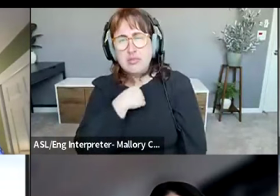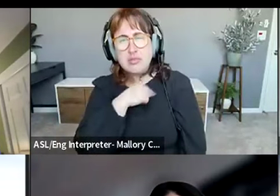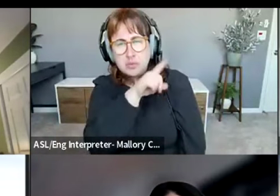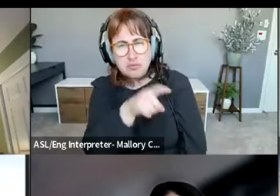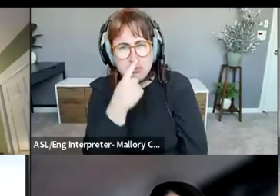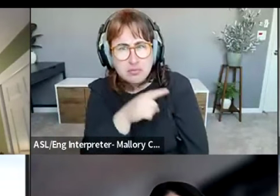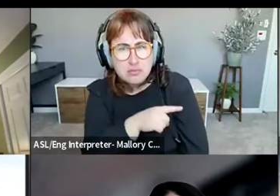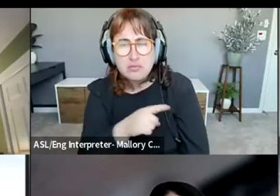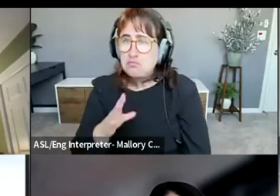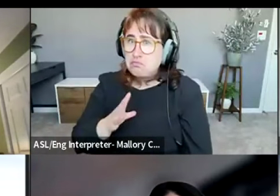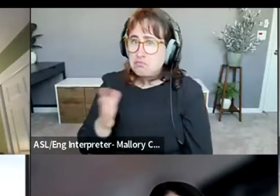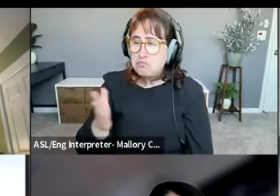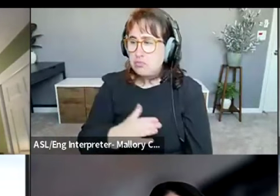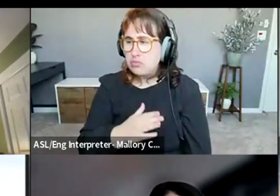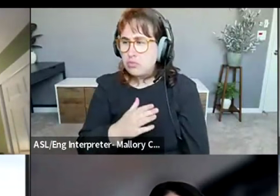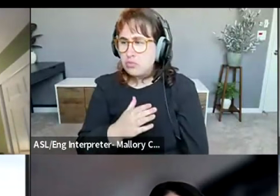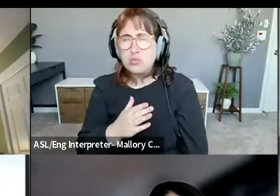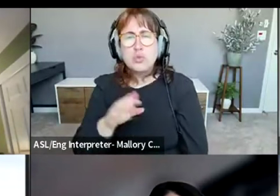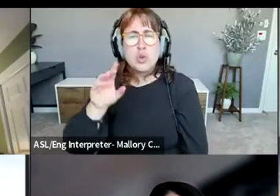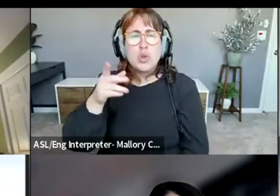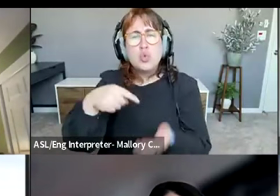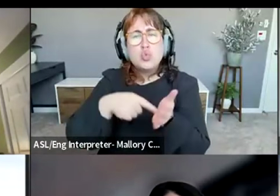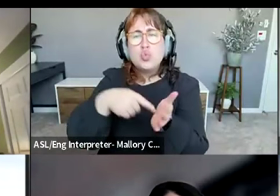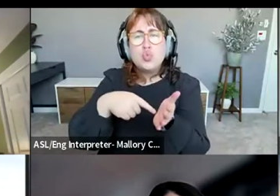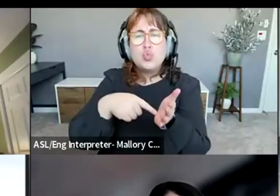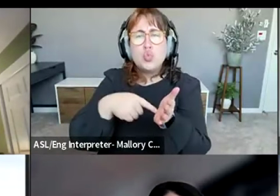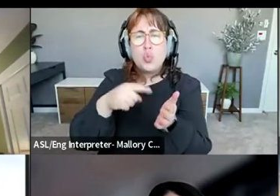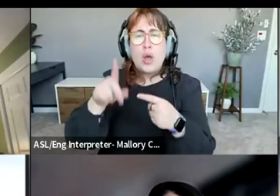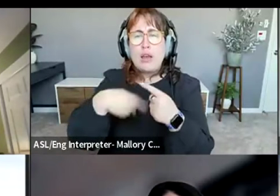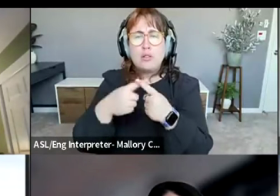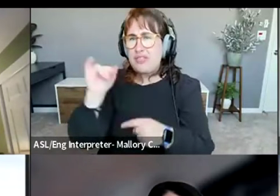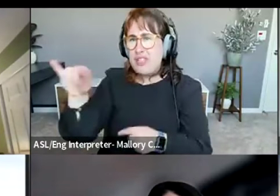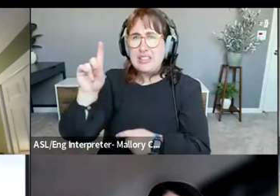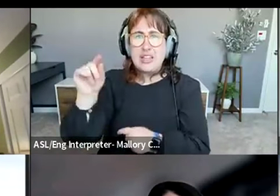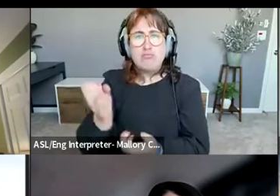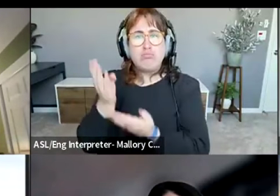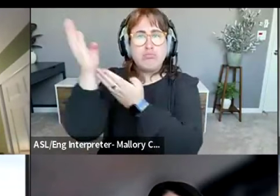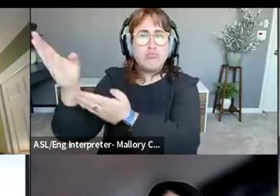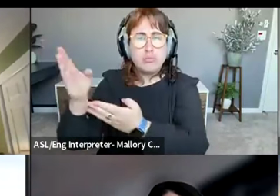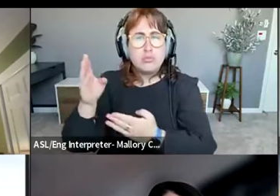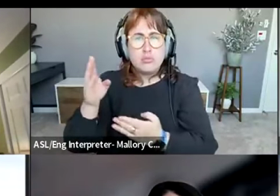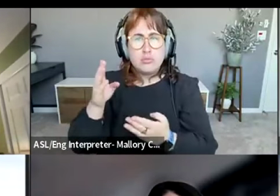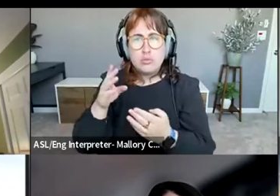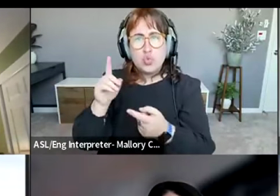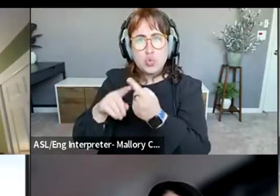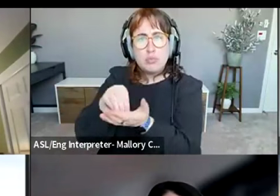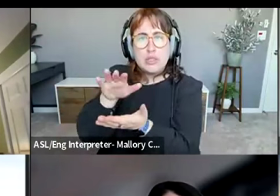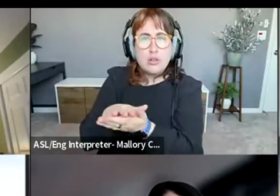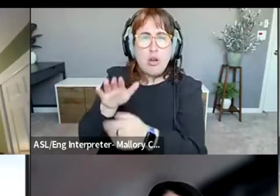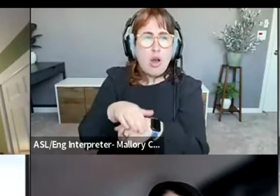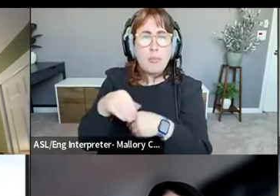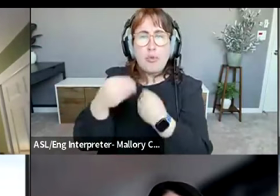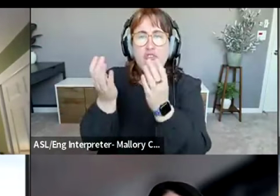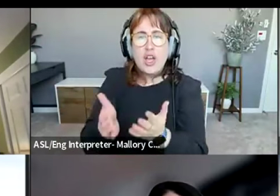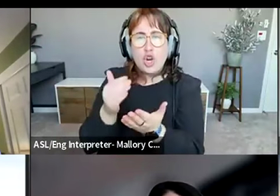question? Jan. Yes, please, of course. What was the due date on all that data to go on the provider directory? What did it